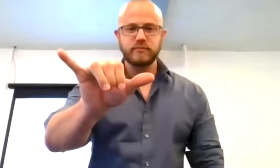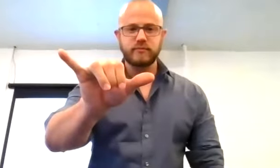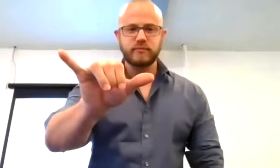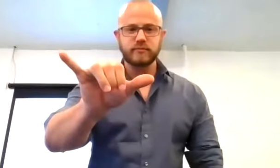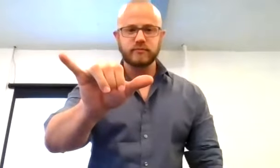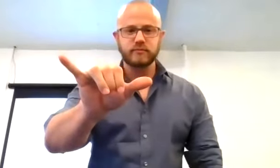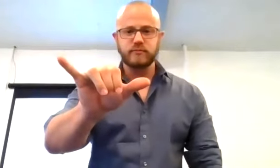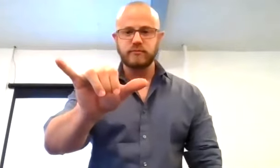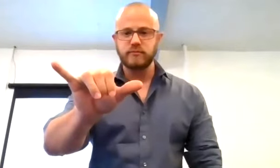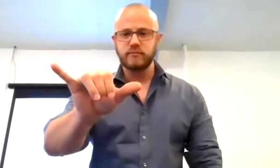Y.